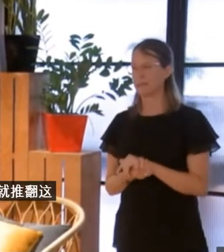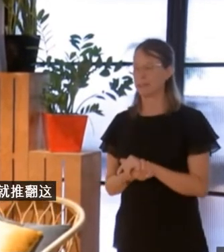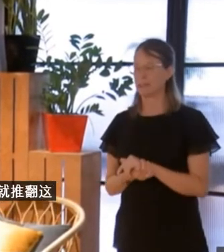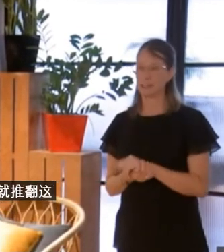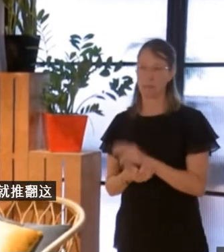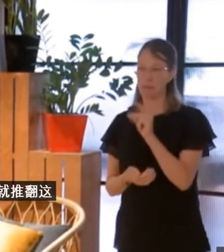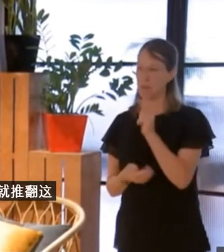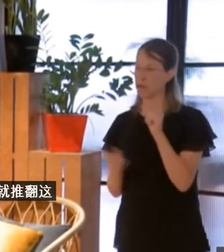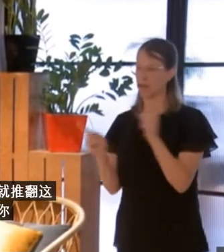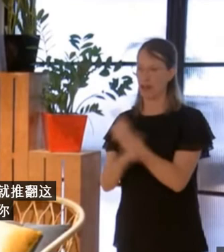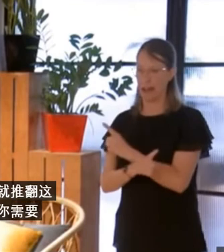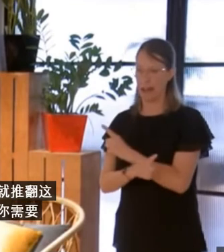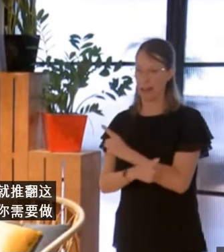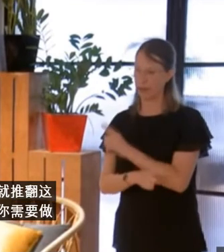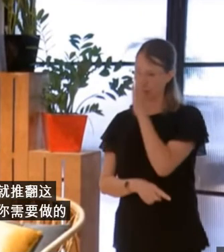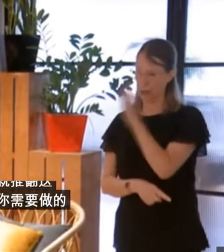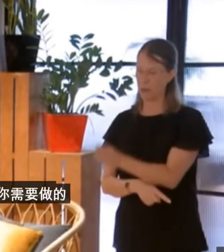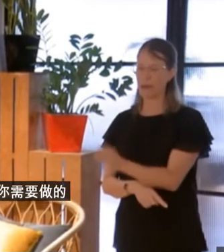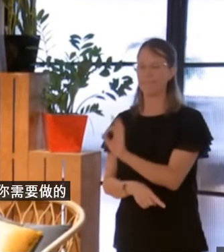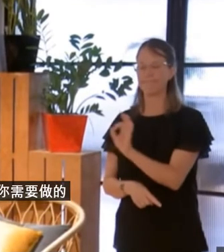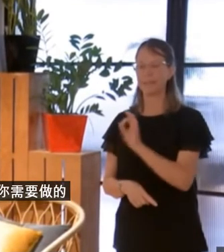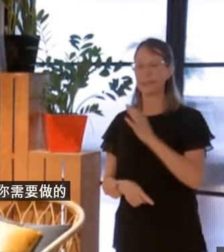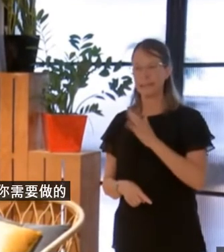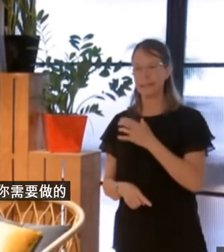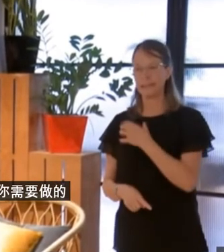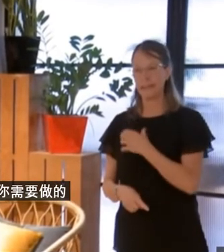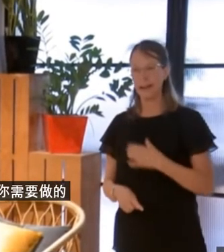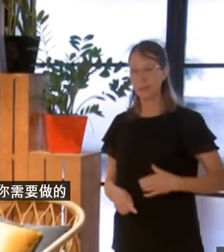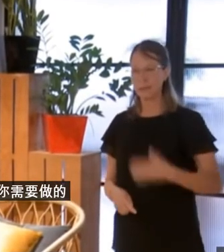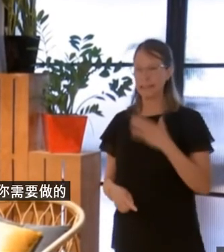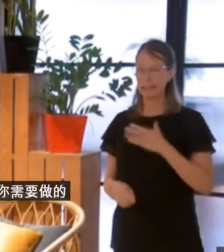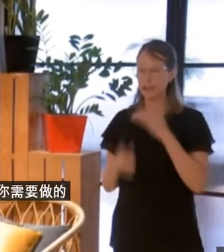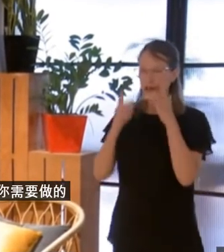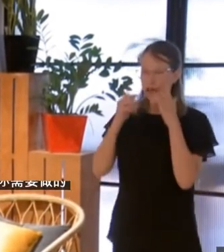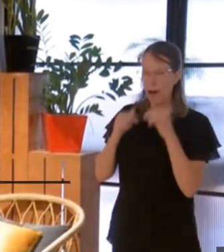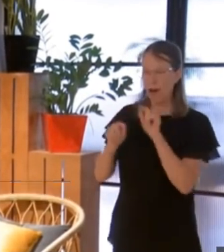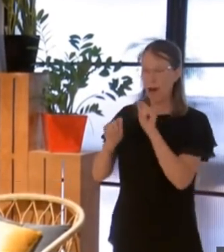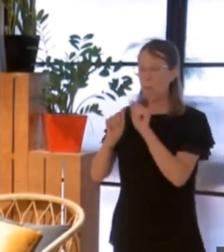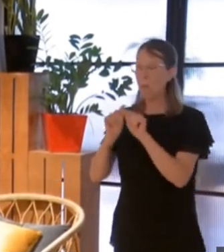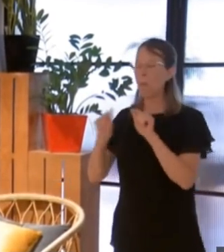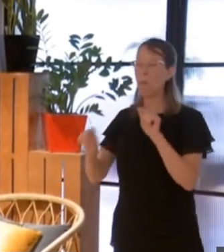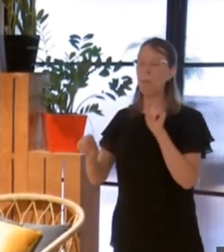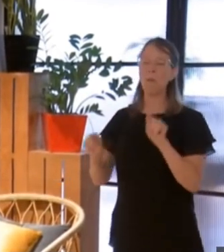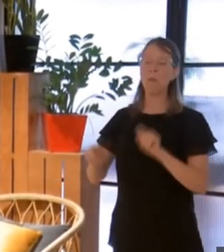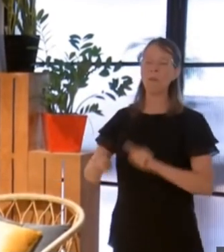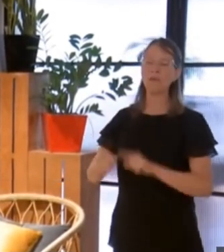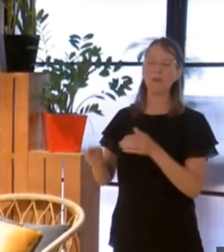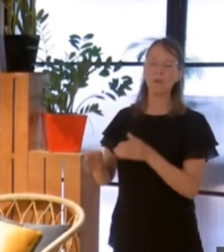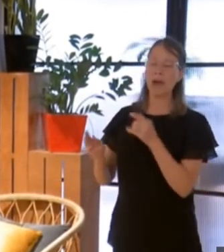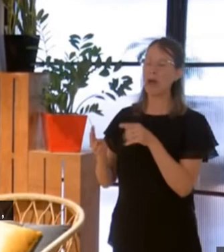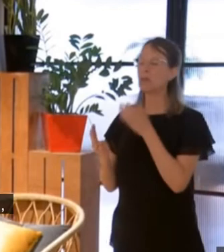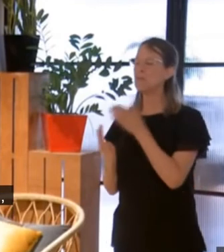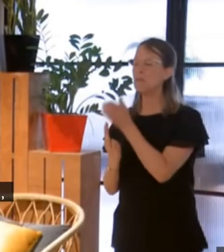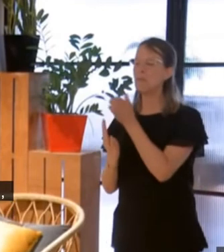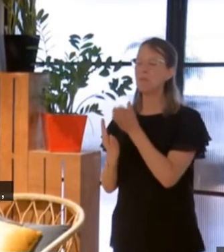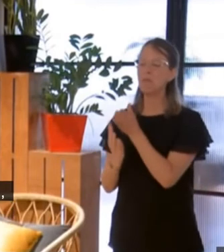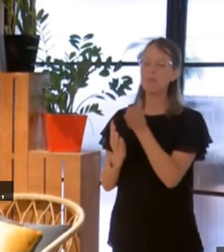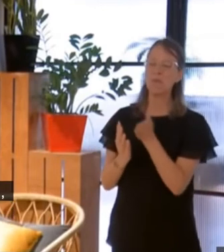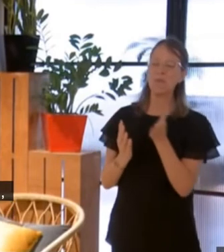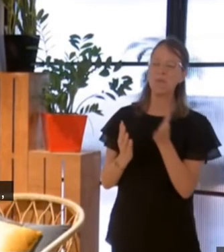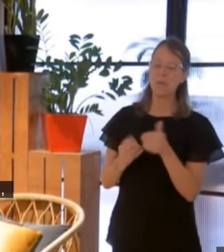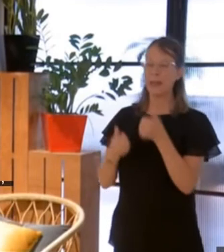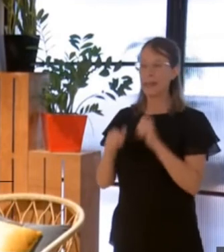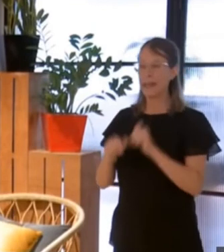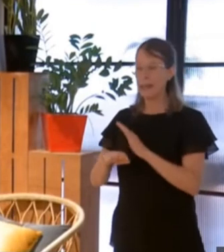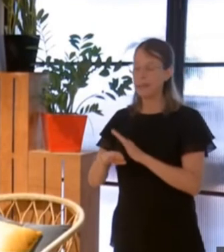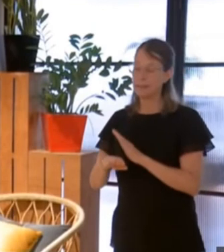that overnight. What you need to do as a government is to trial new things, to look at new ways of doing things, to set up panels